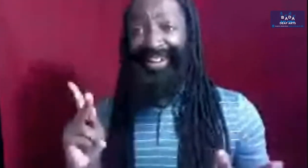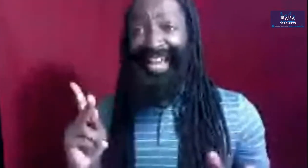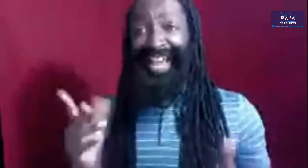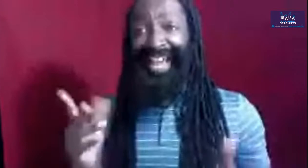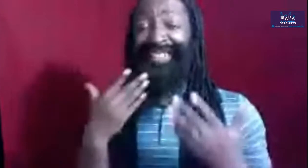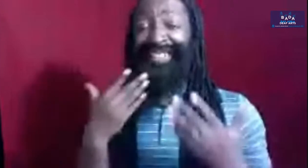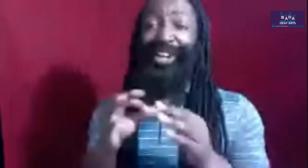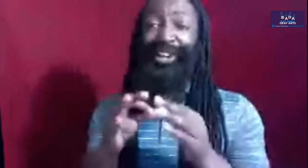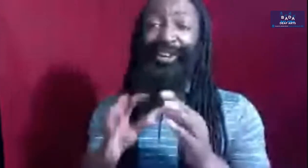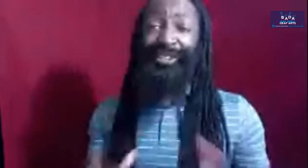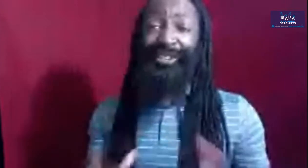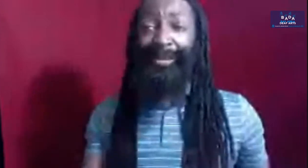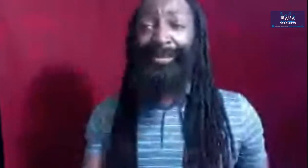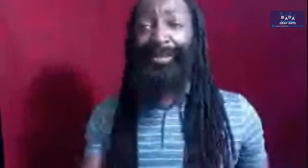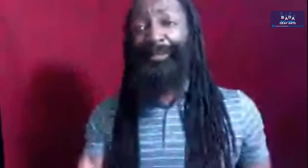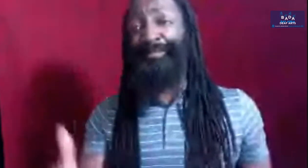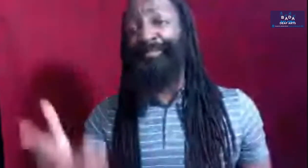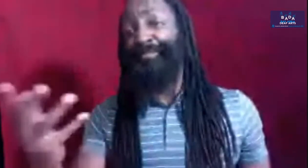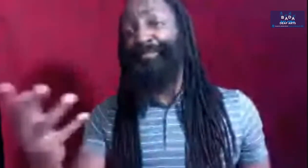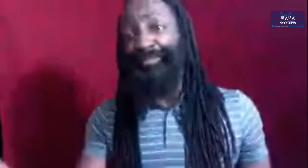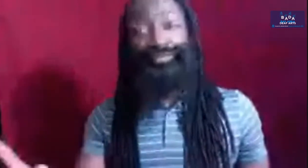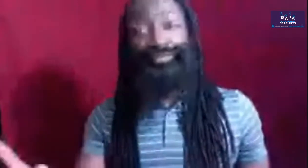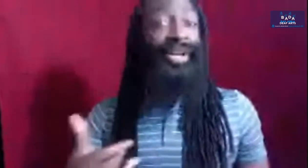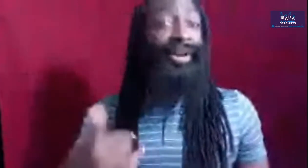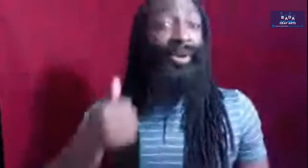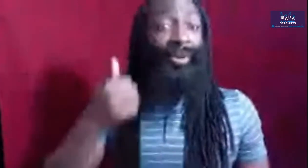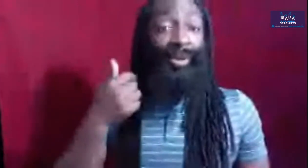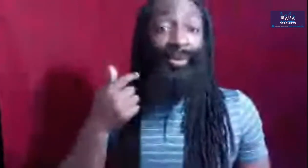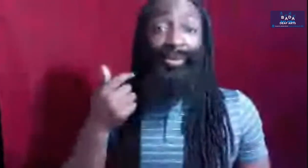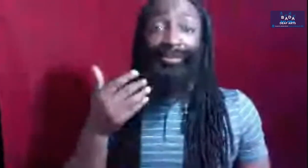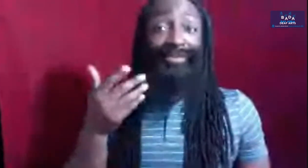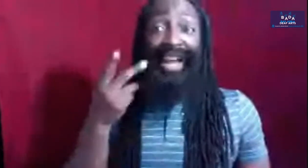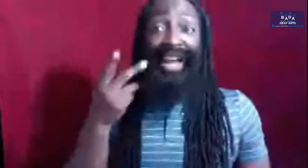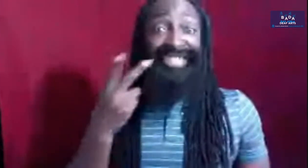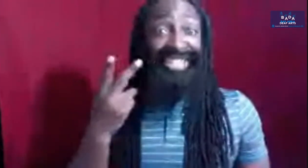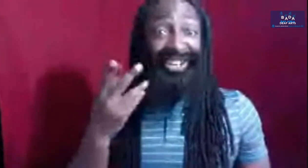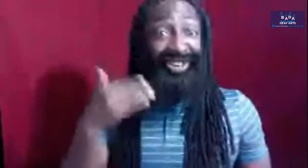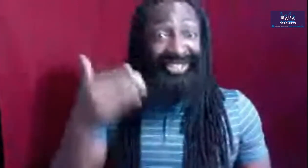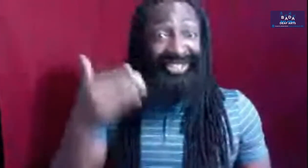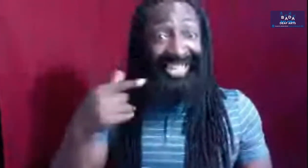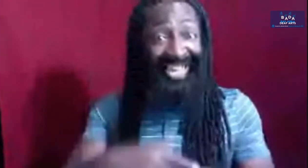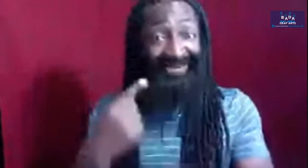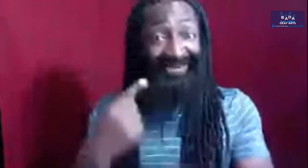You know, so that discussion that we'll have will be, you know, learning a little bit more about them. Thank